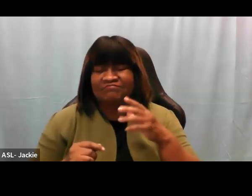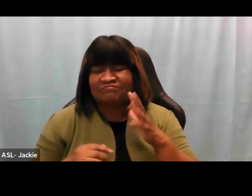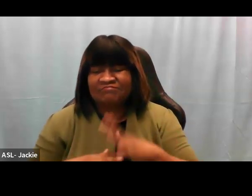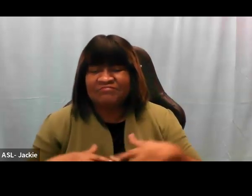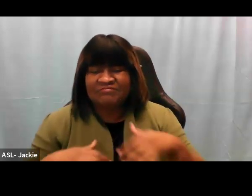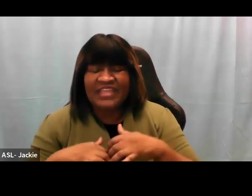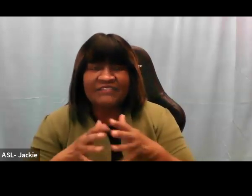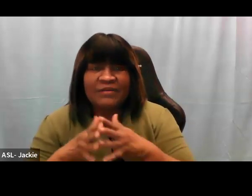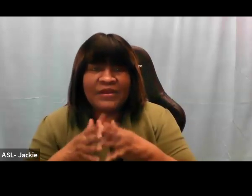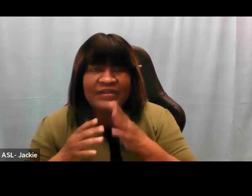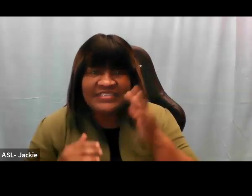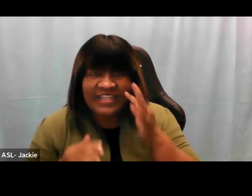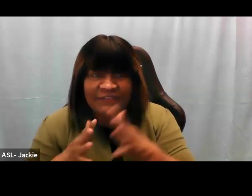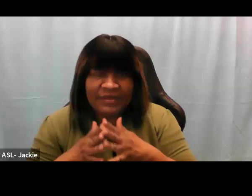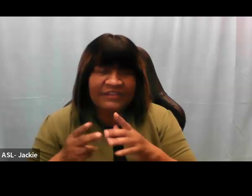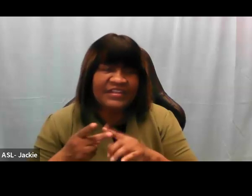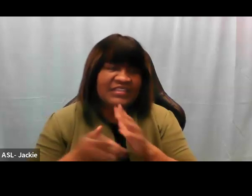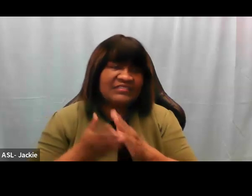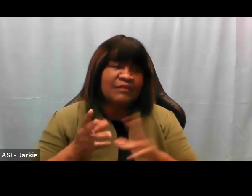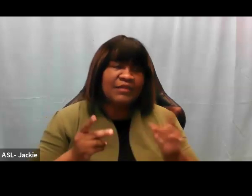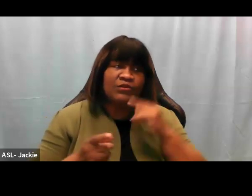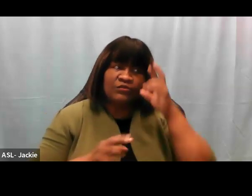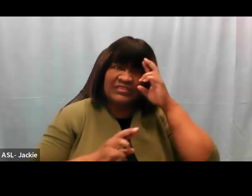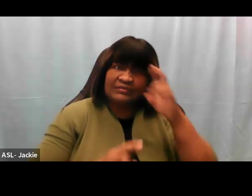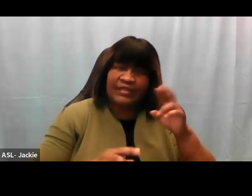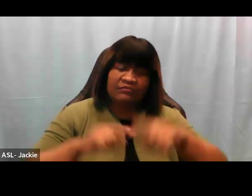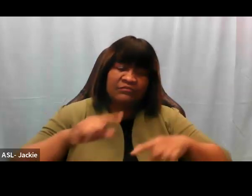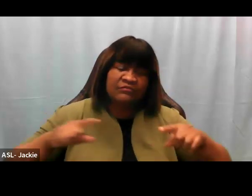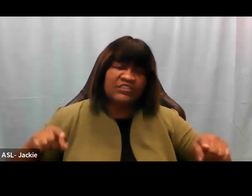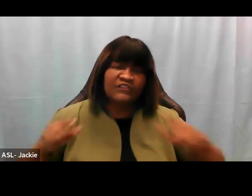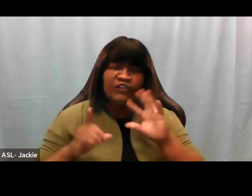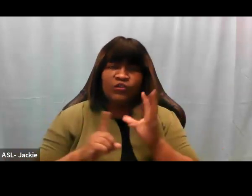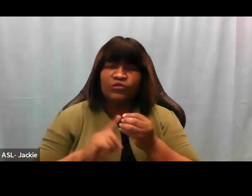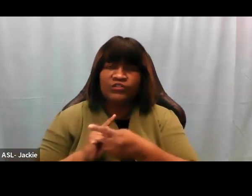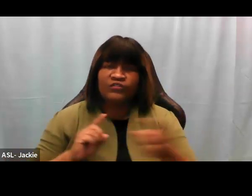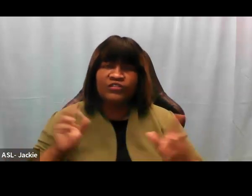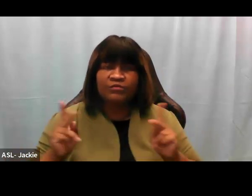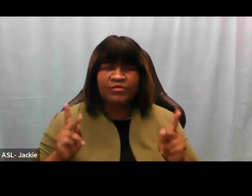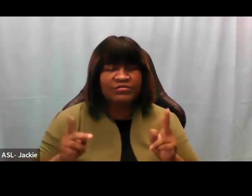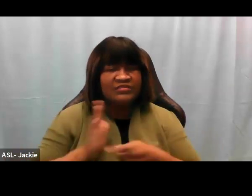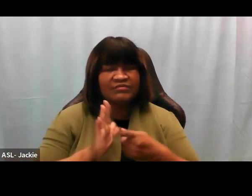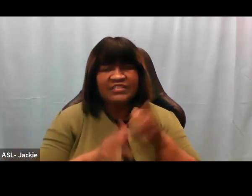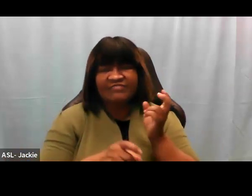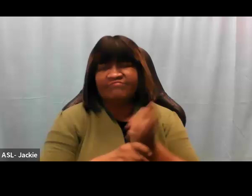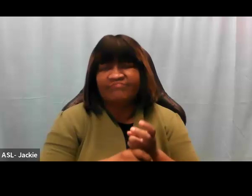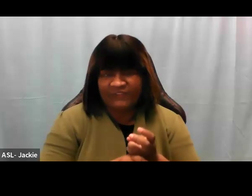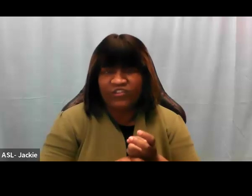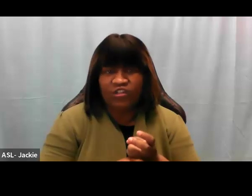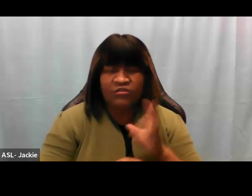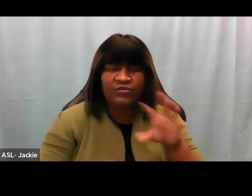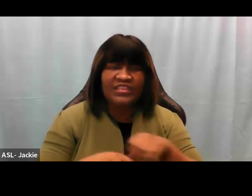So finding providers that understand or respect the varying cultures of individuals can be really difficult in rural